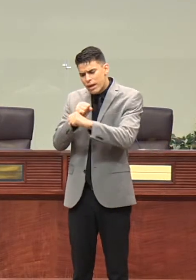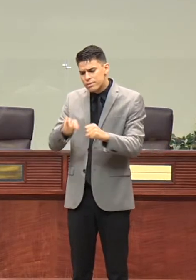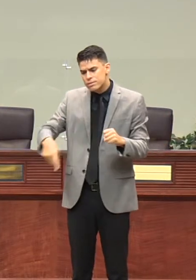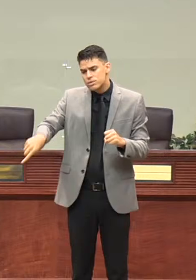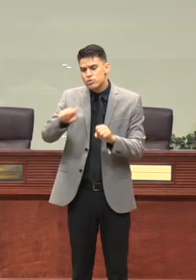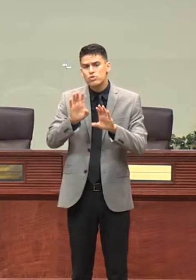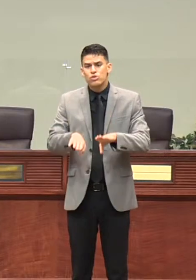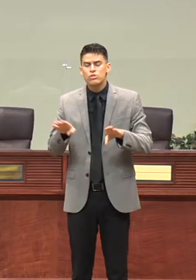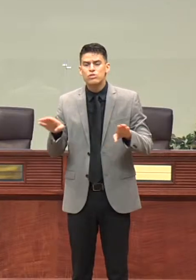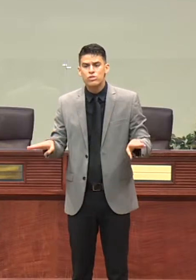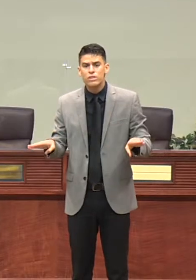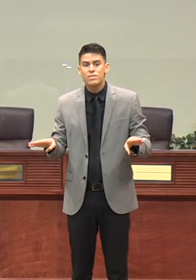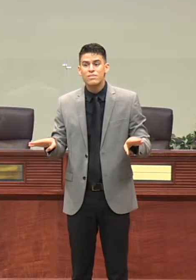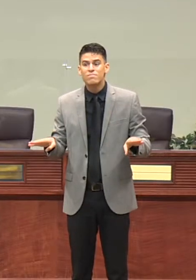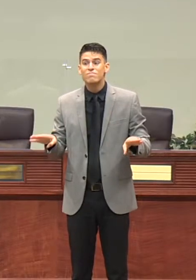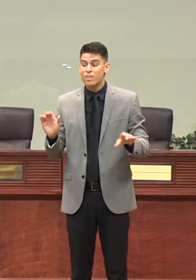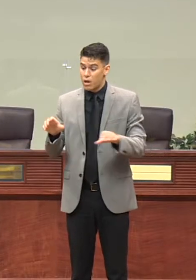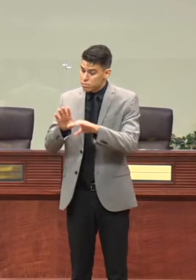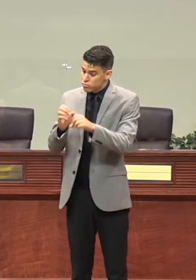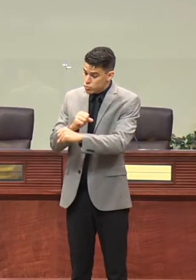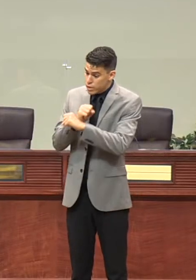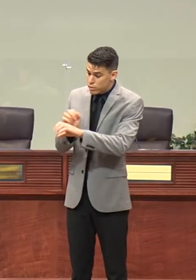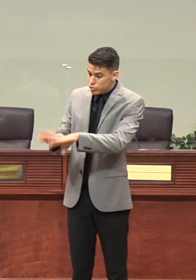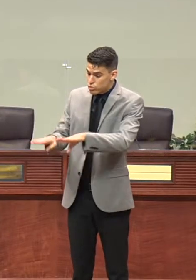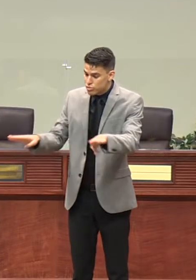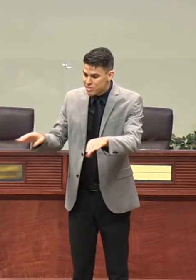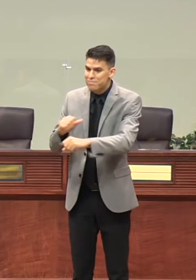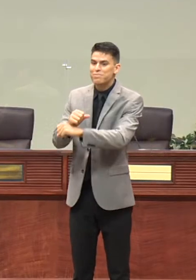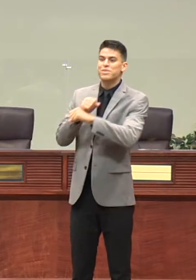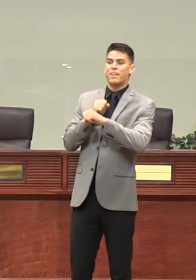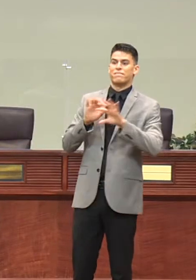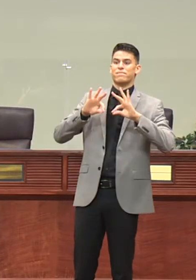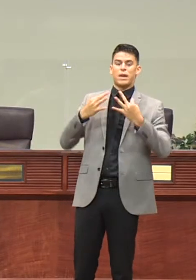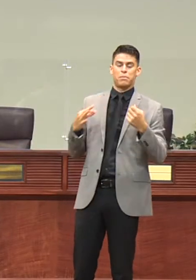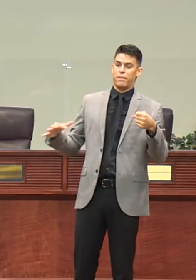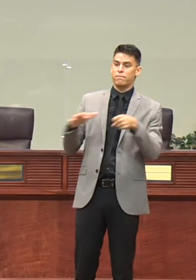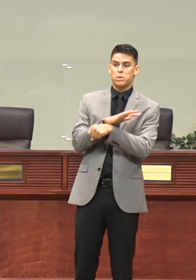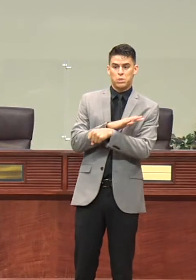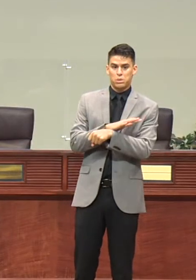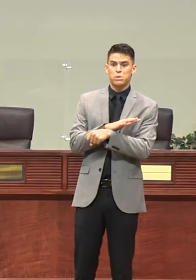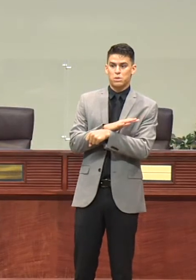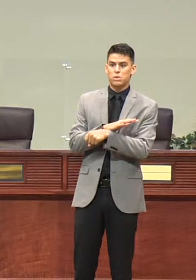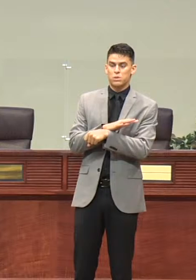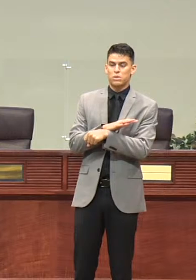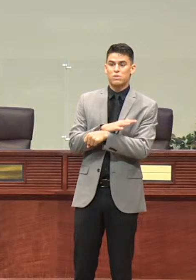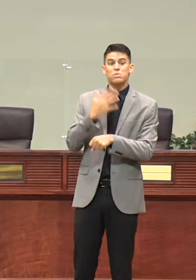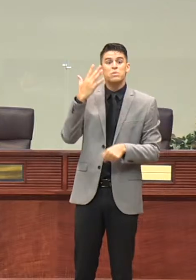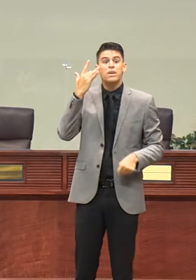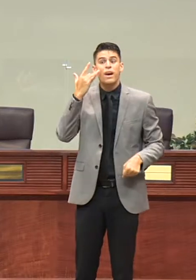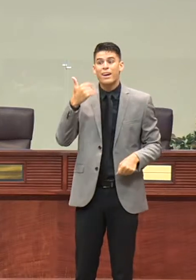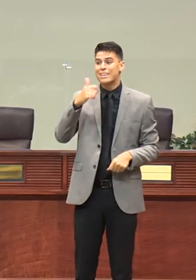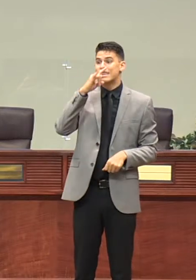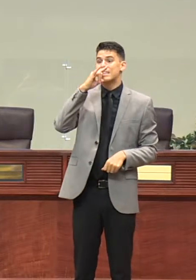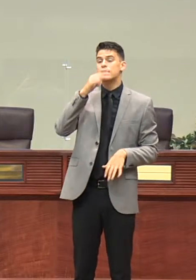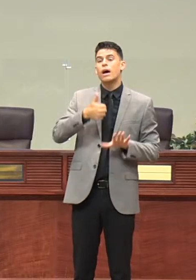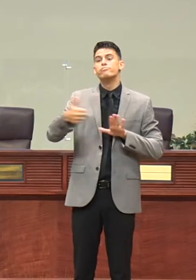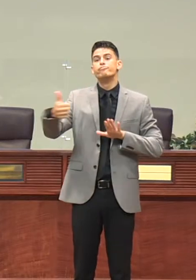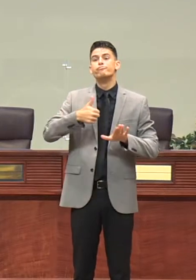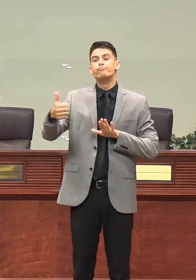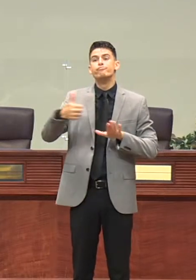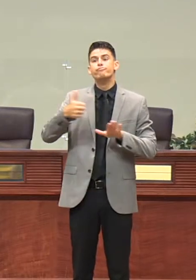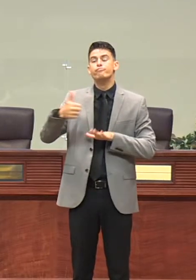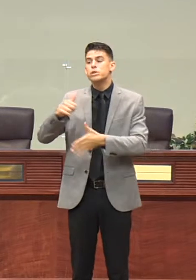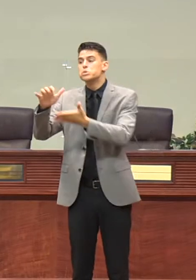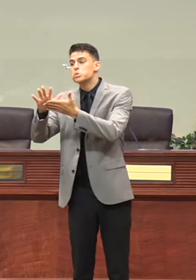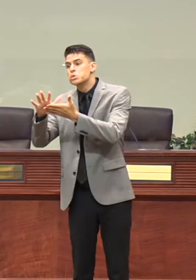also we are protecting our family members. Those kids will be going back and forth between 2 different environments at